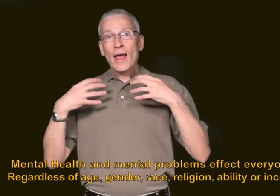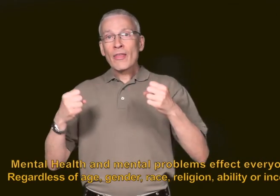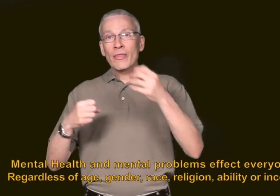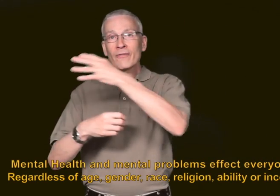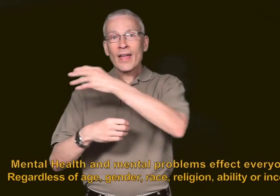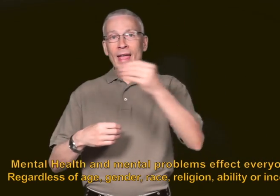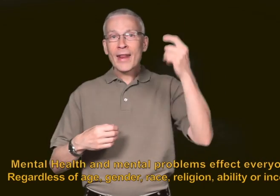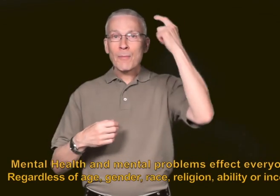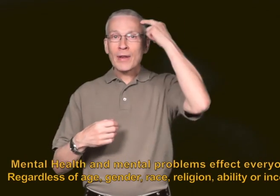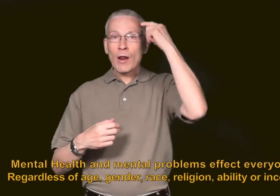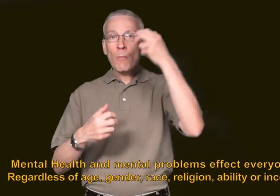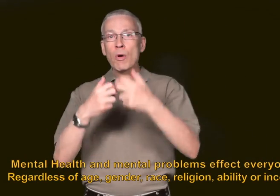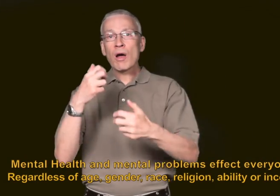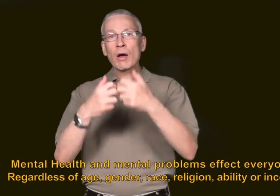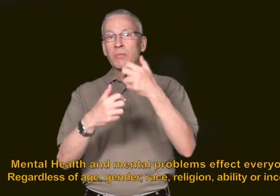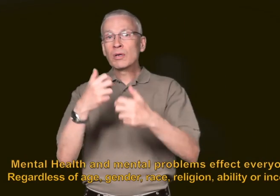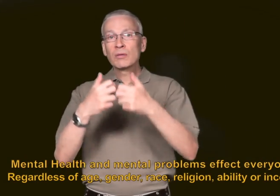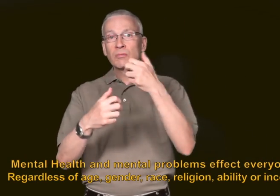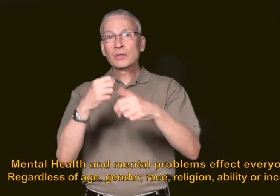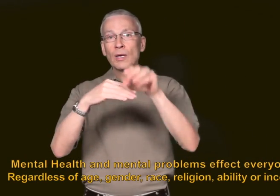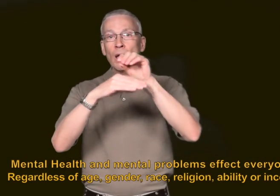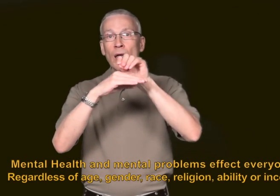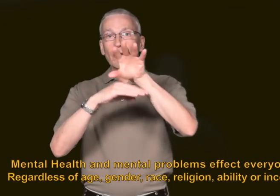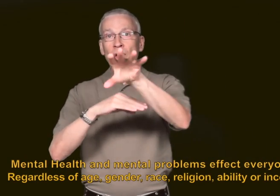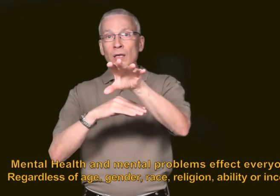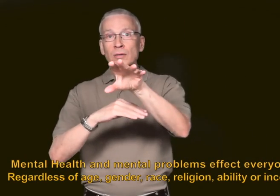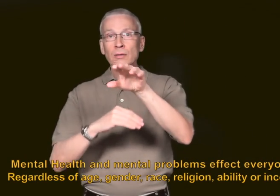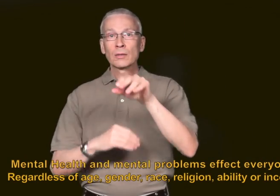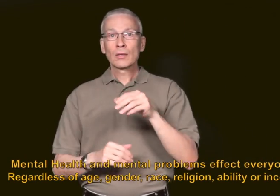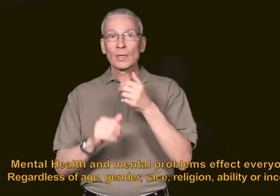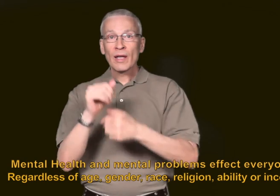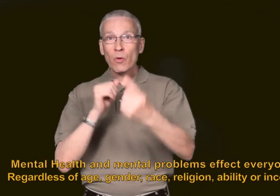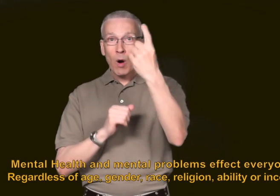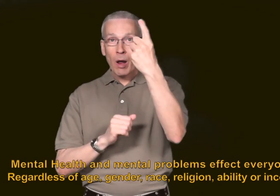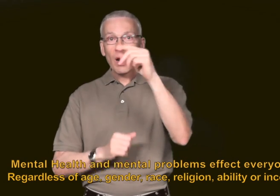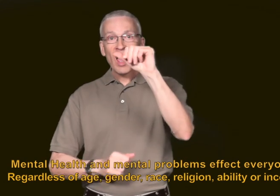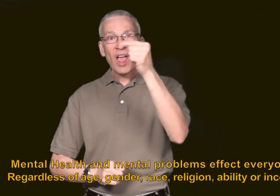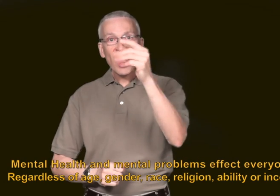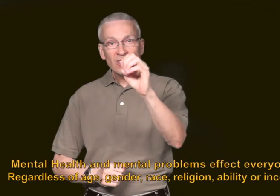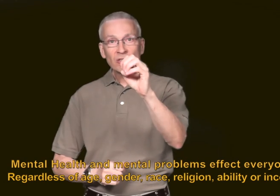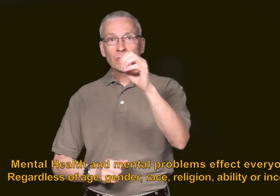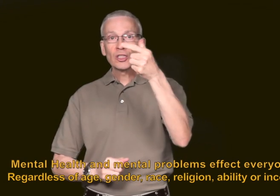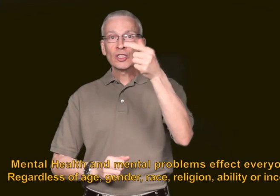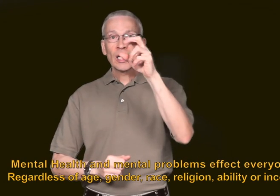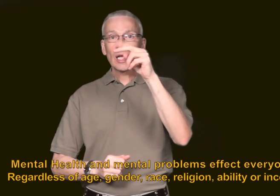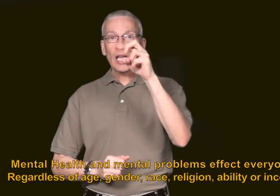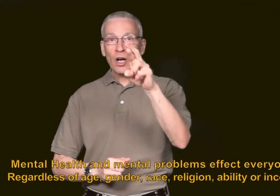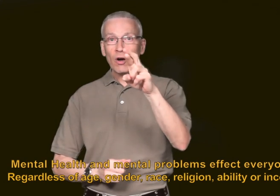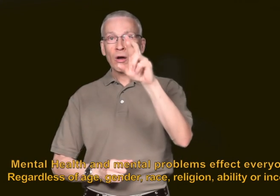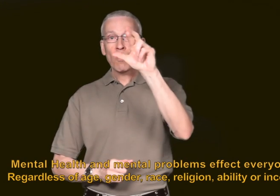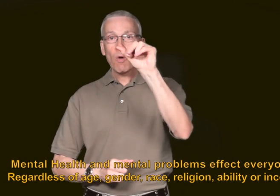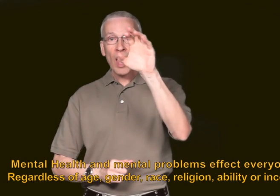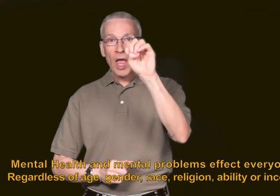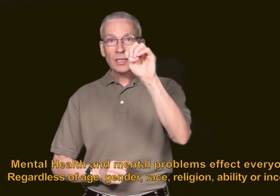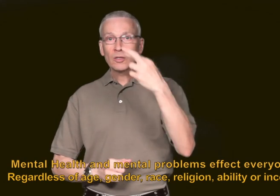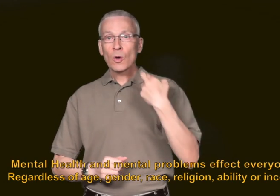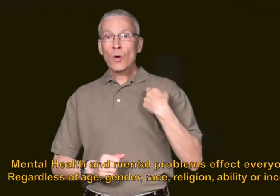Mental health and mental problems affect everyone, regardless of age, gender,